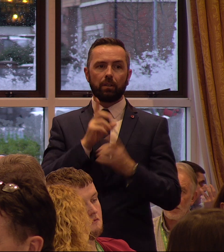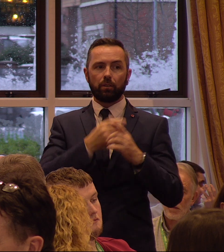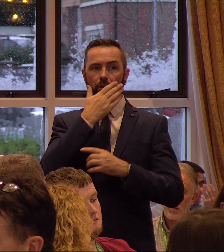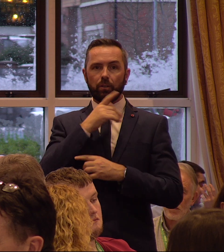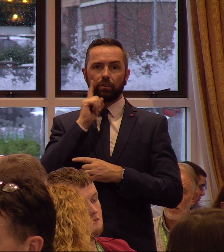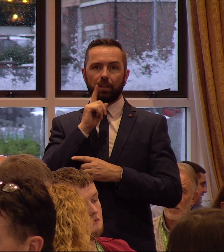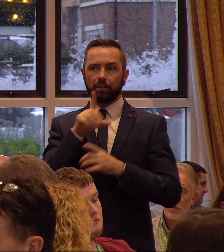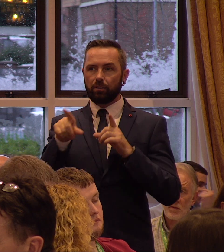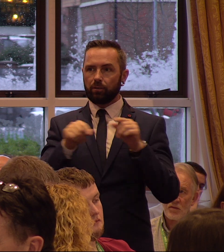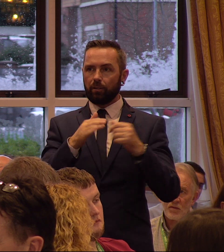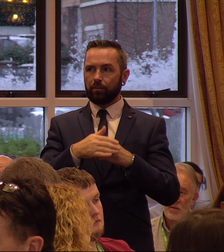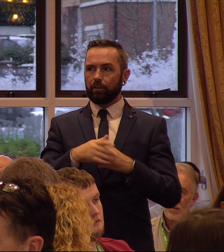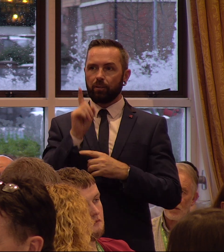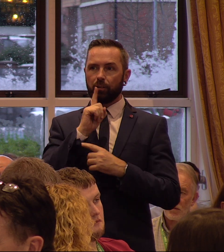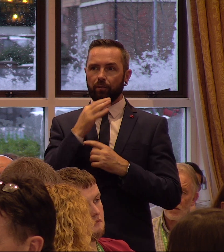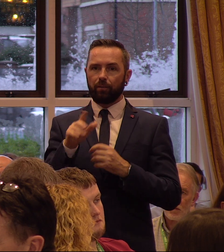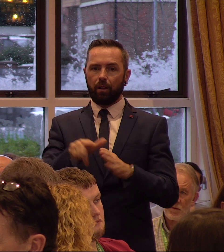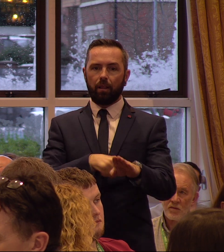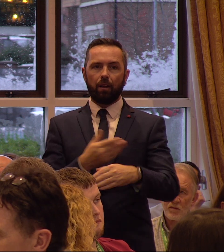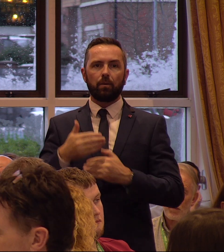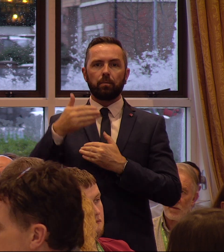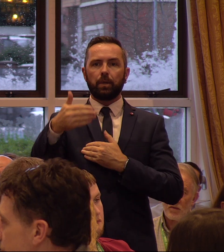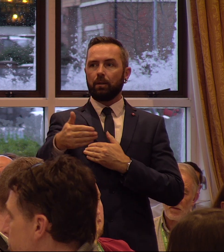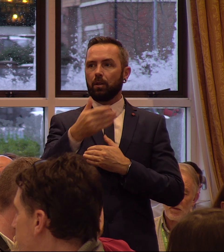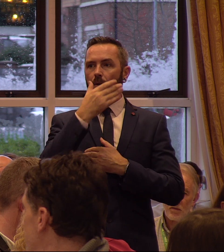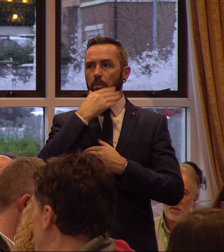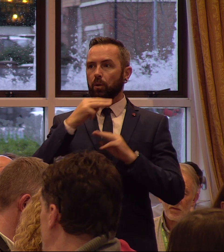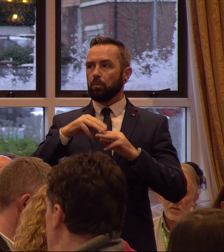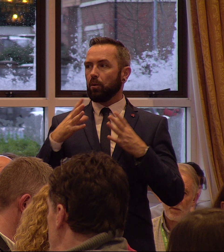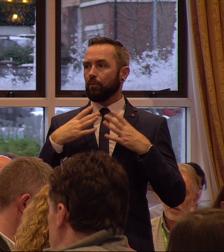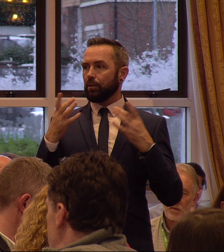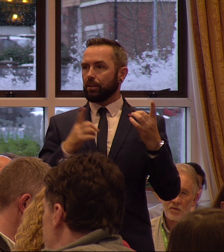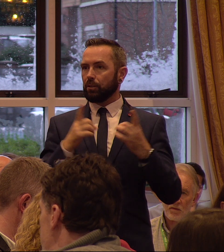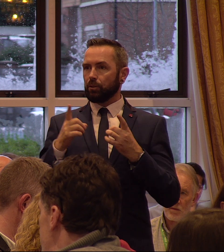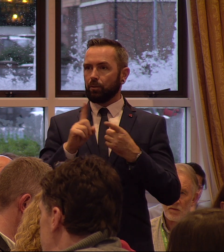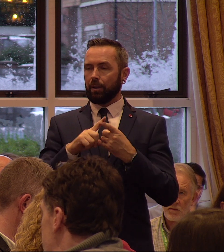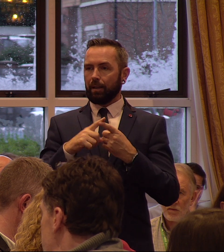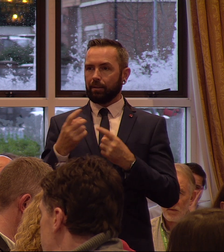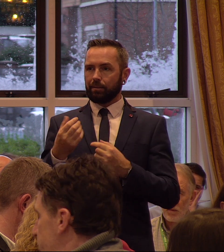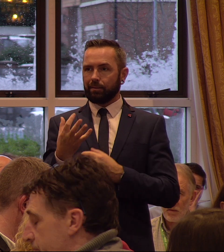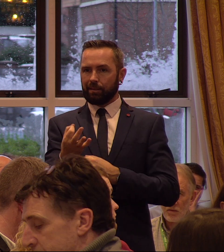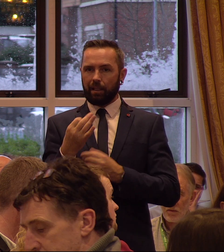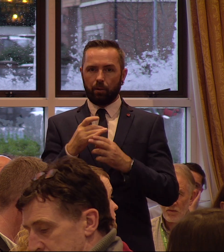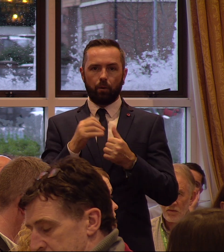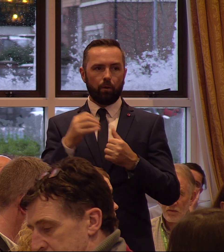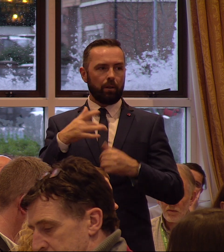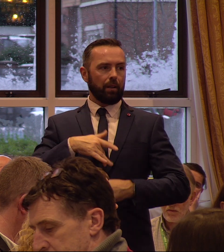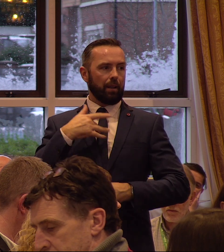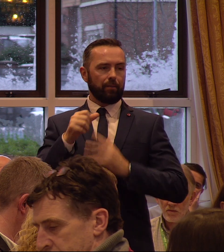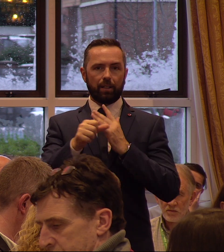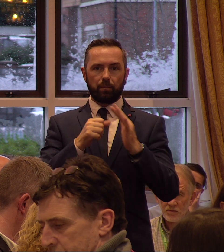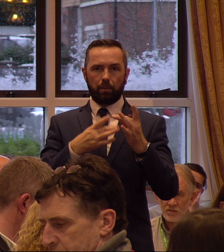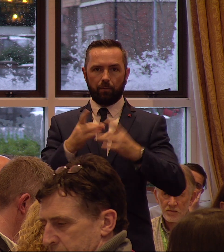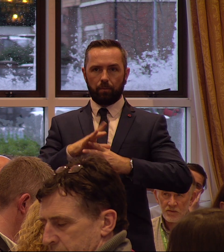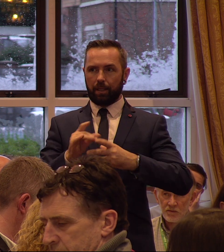for girls, women, for long periods, boys more free to do so and gain other life experiences before making